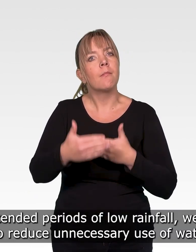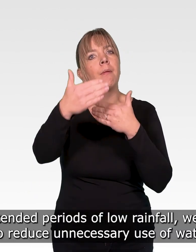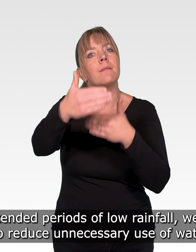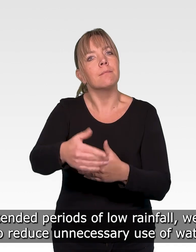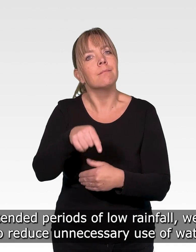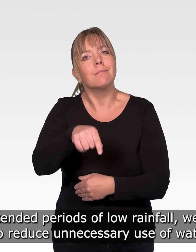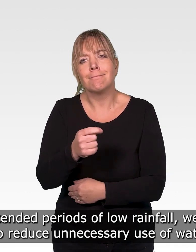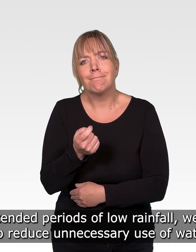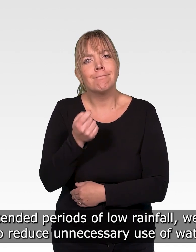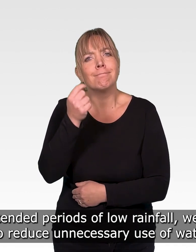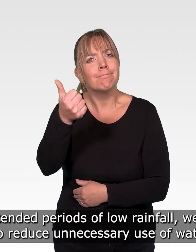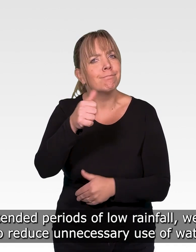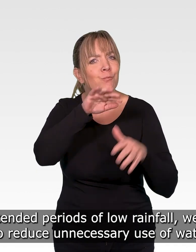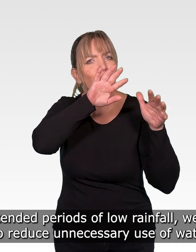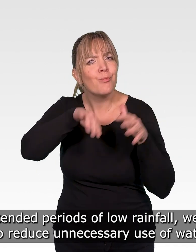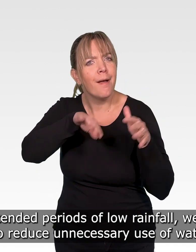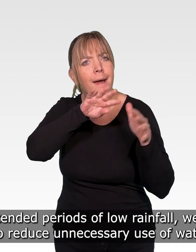During extended periods of low rainfall,